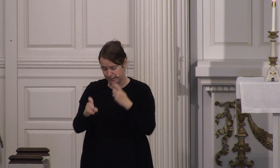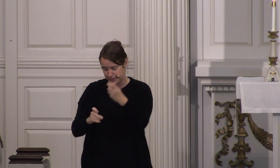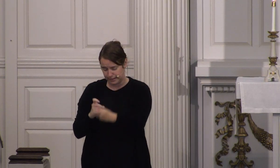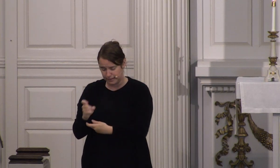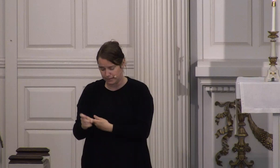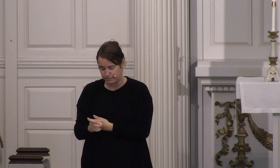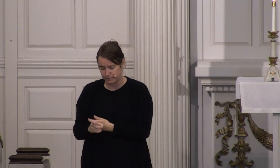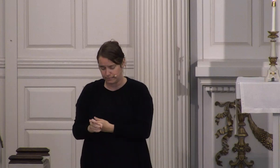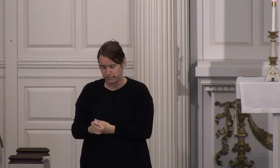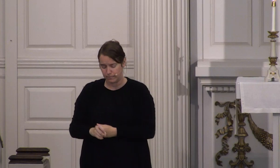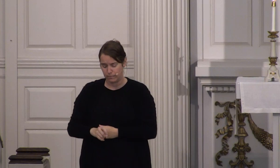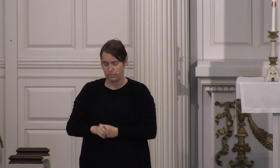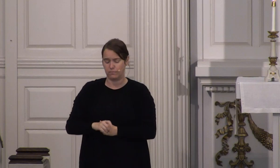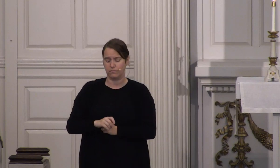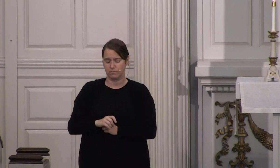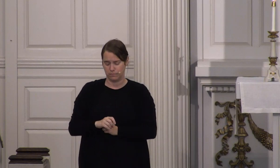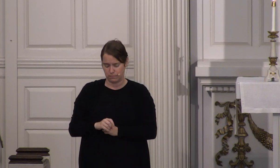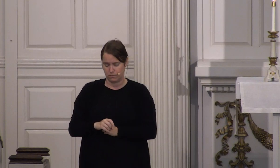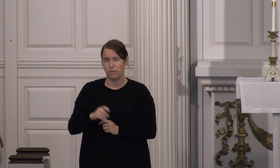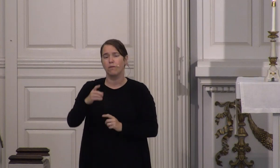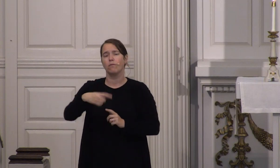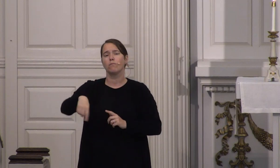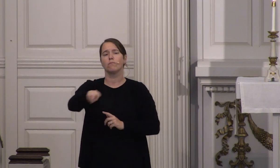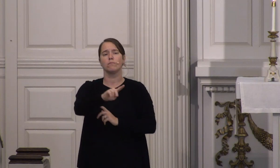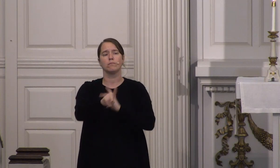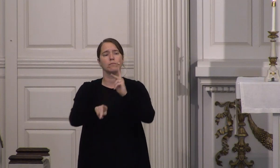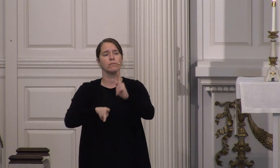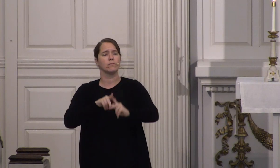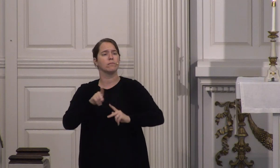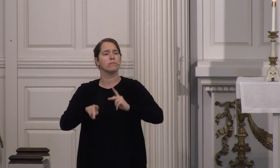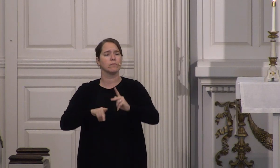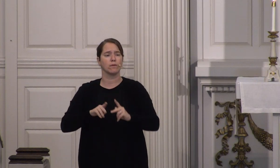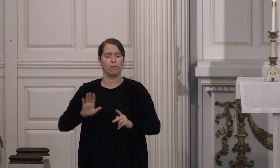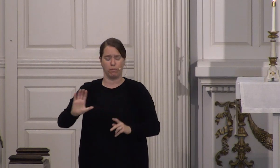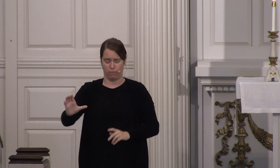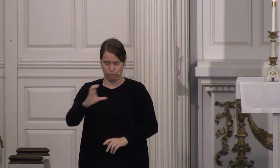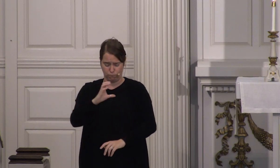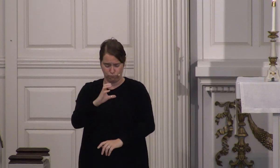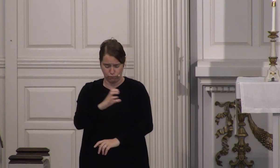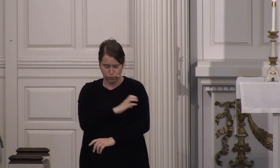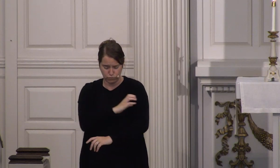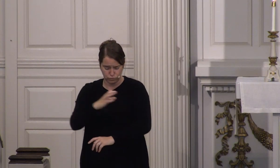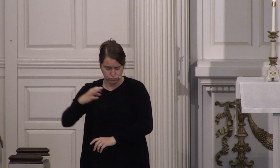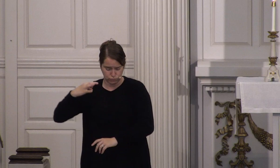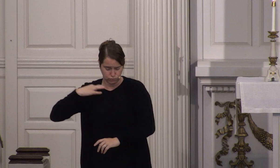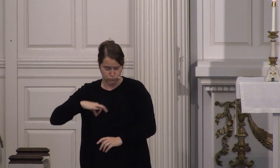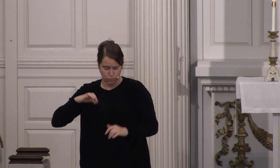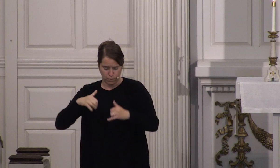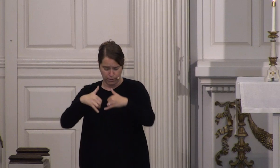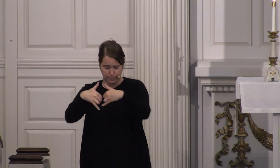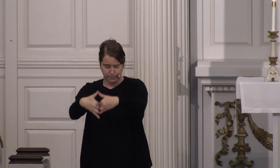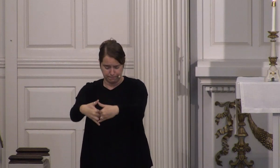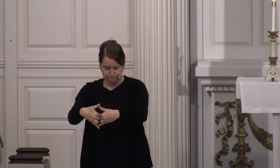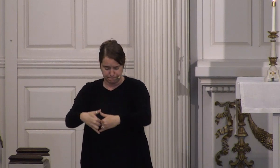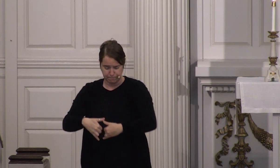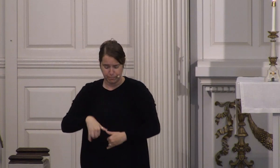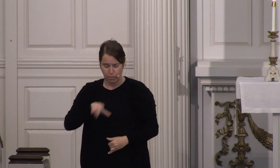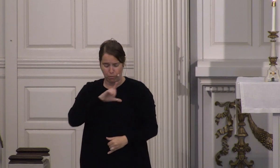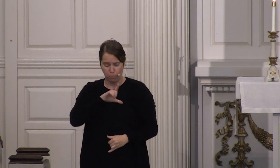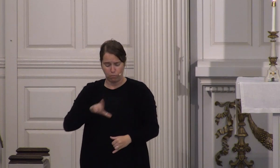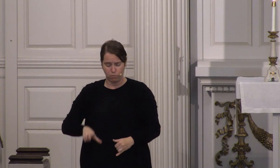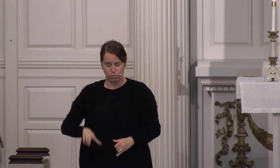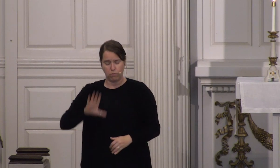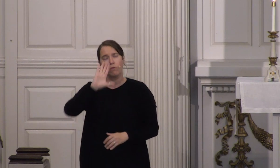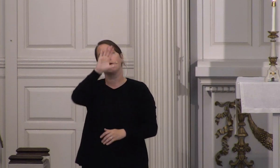descend, give them virtue, sure reward. Give them your